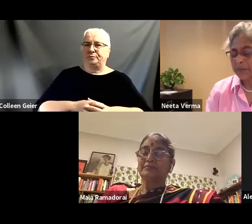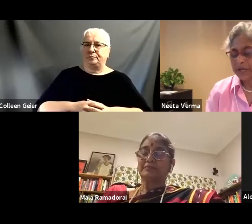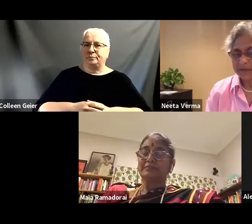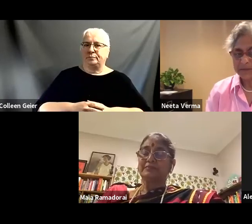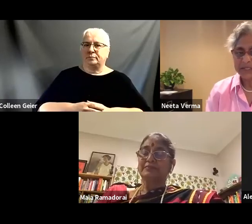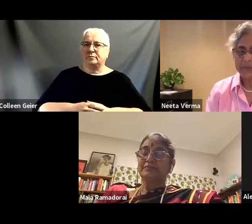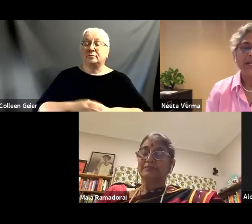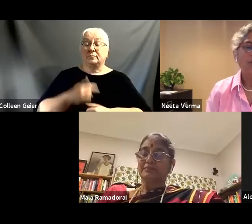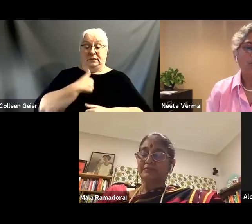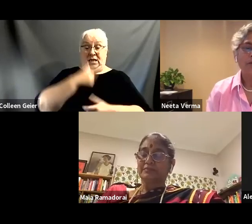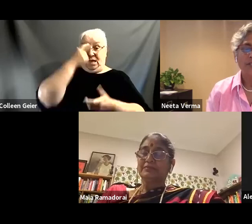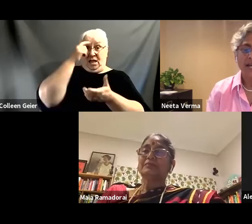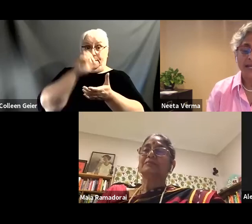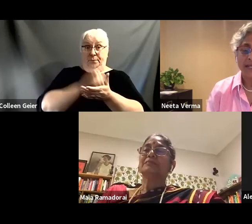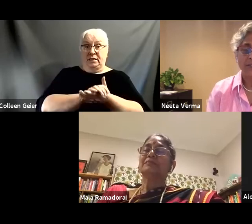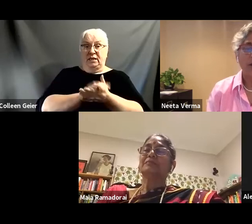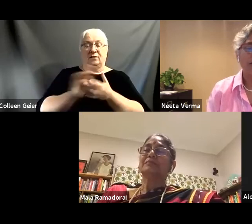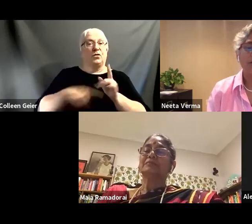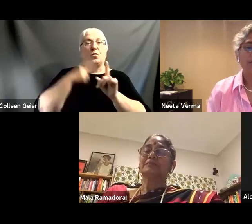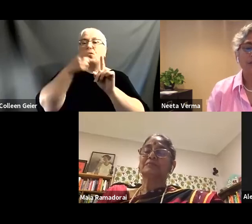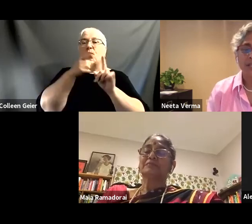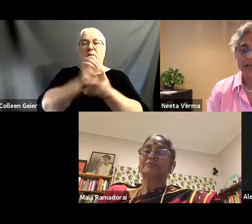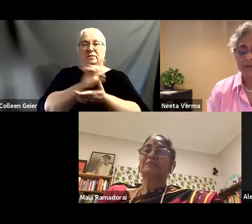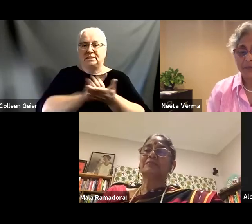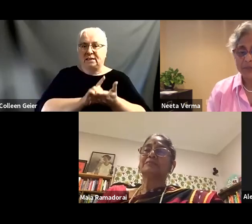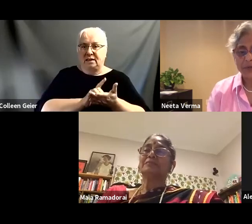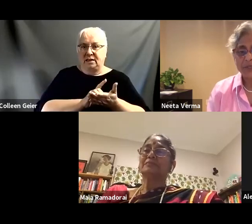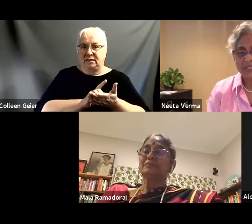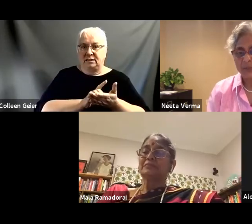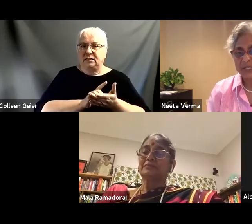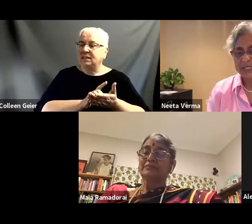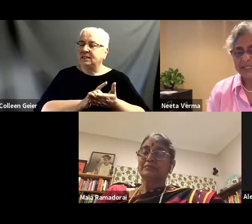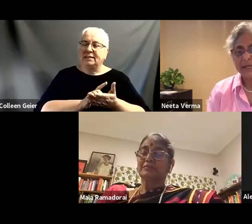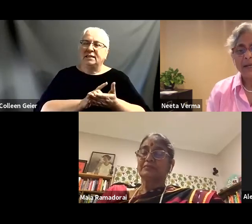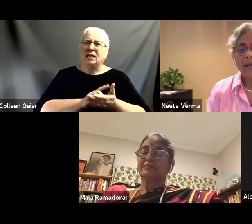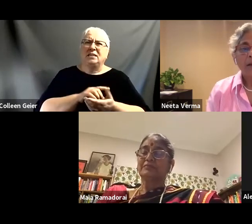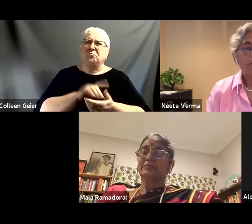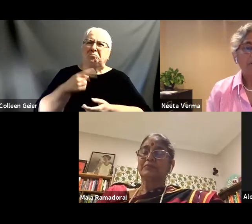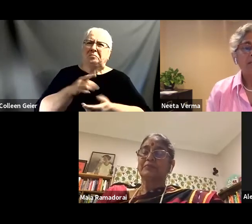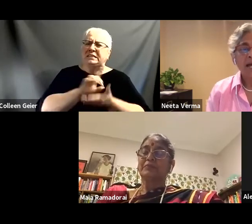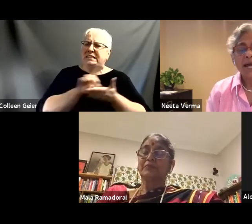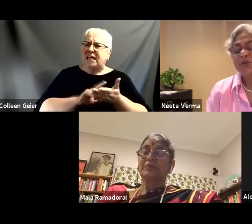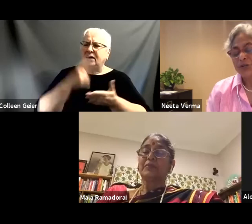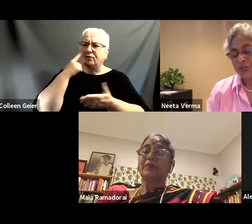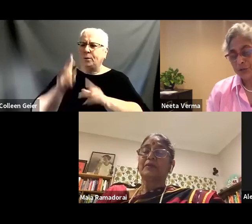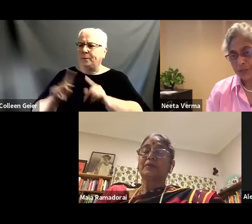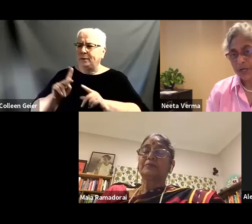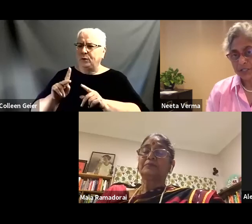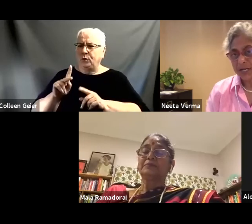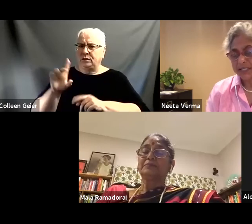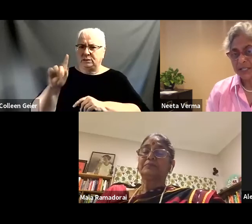I believe that the main goal of design is not just to design for people with disabilities, but design to